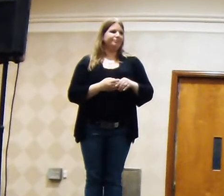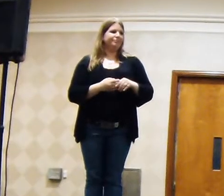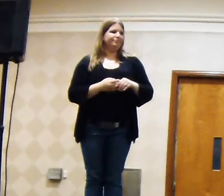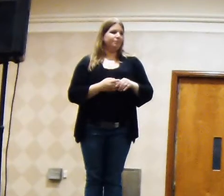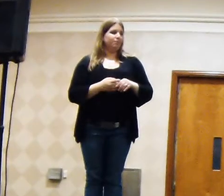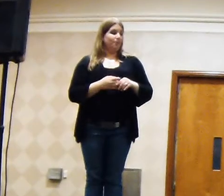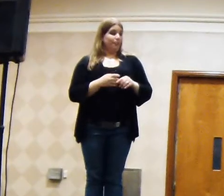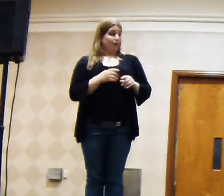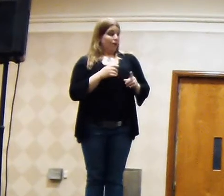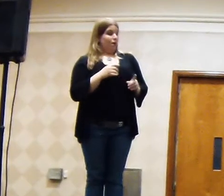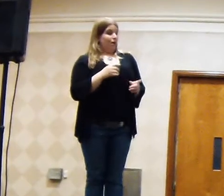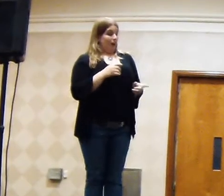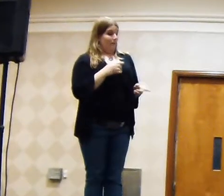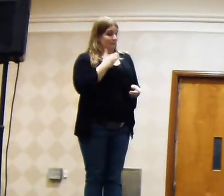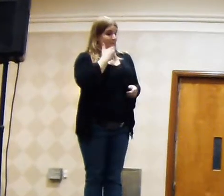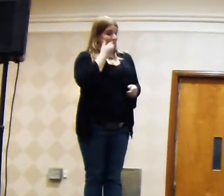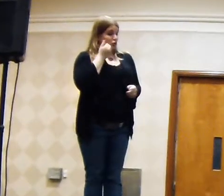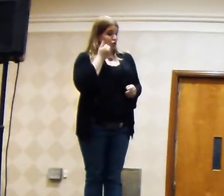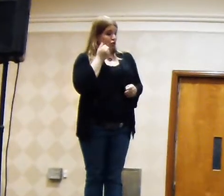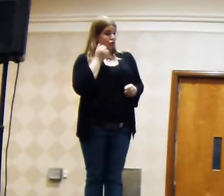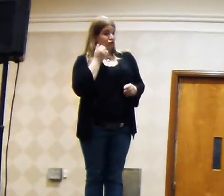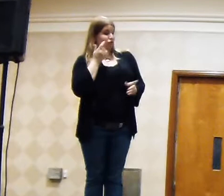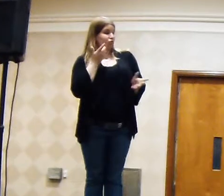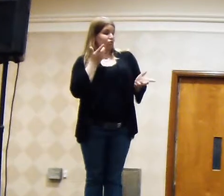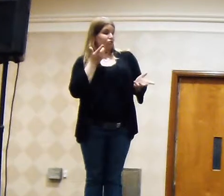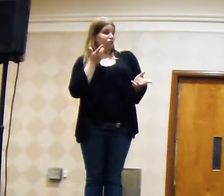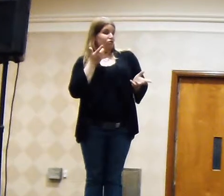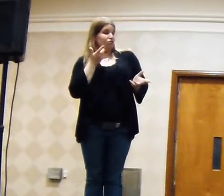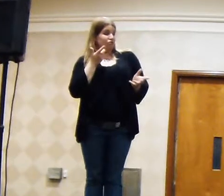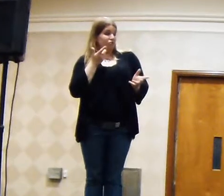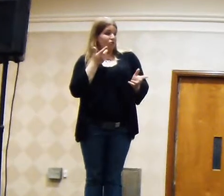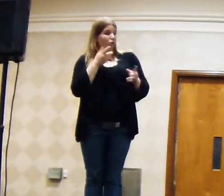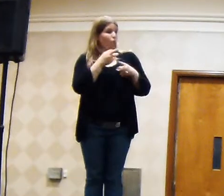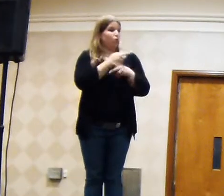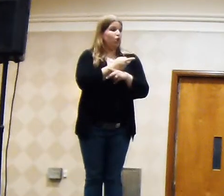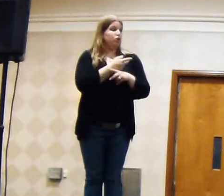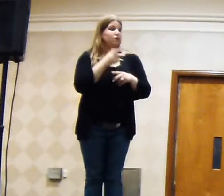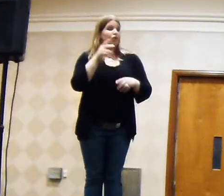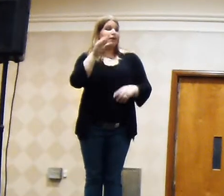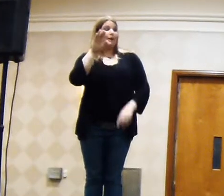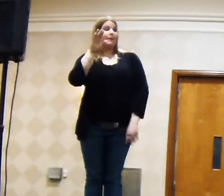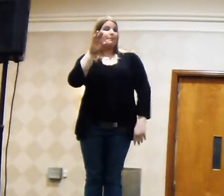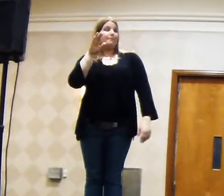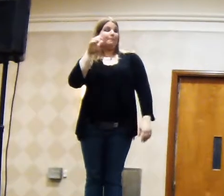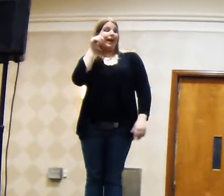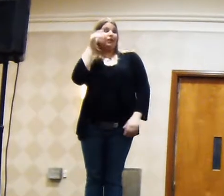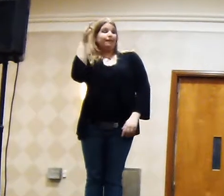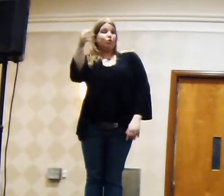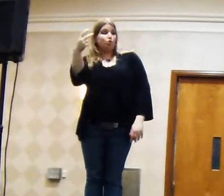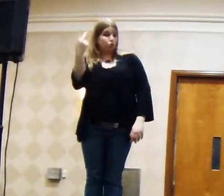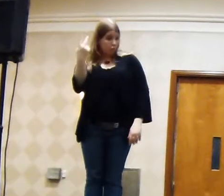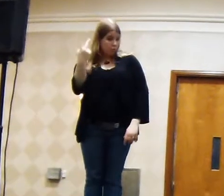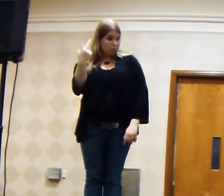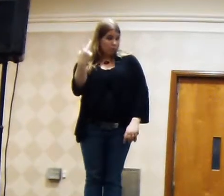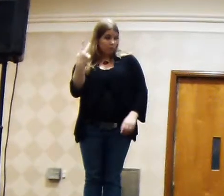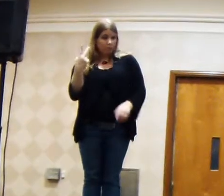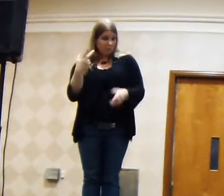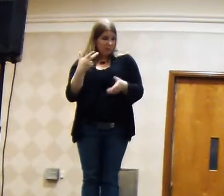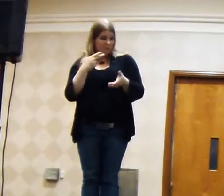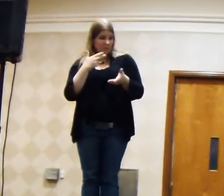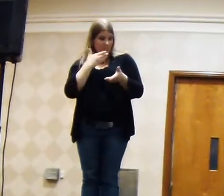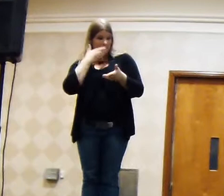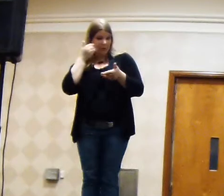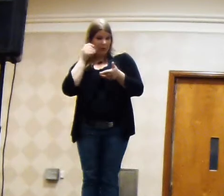Was that application better or worse than the makeup for Back to the Future 2? Had it gotten a little bit easier for you a couple years